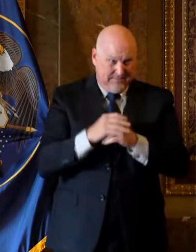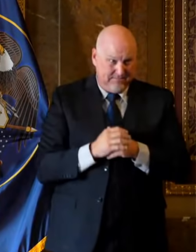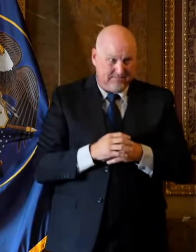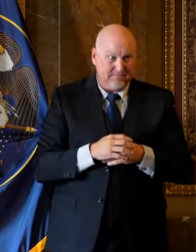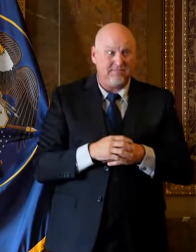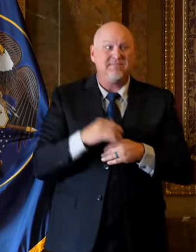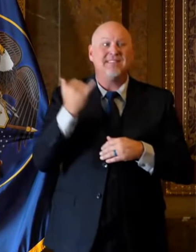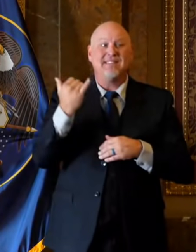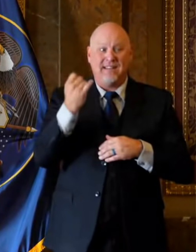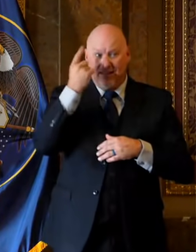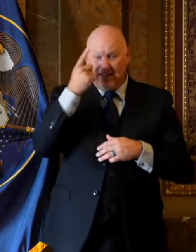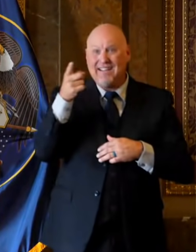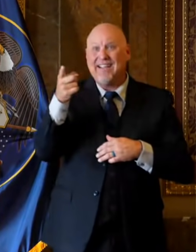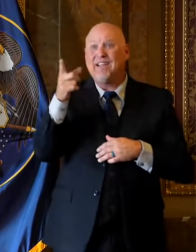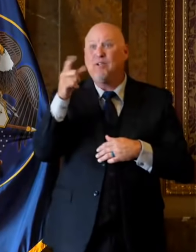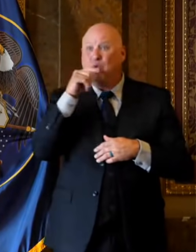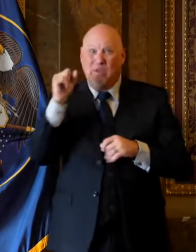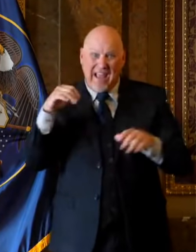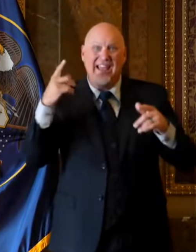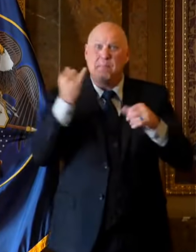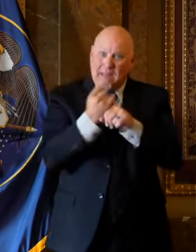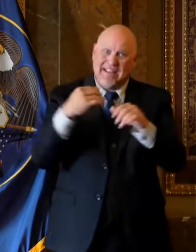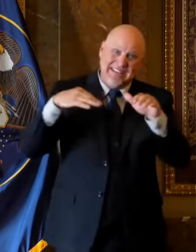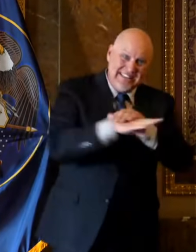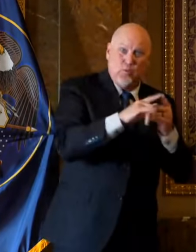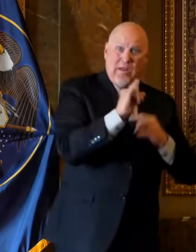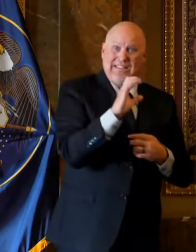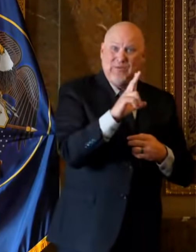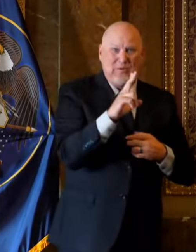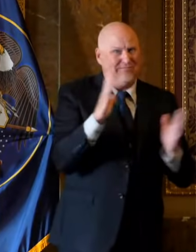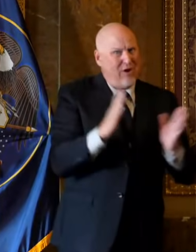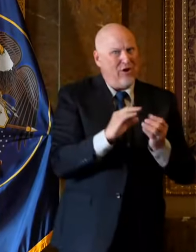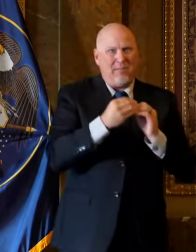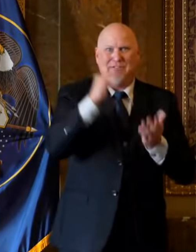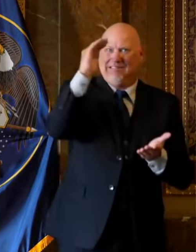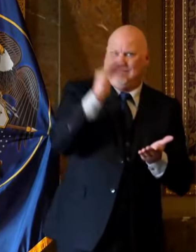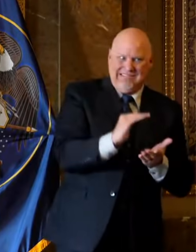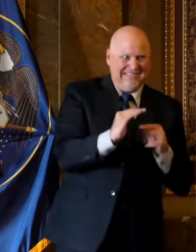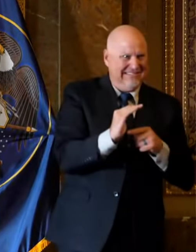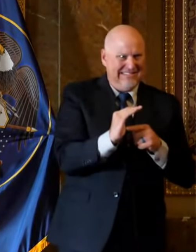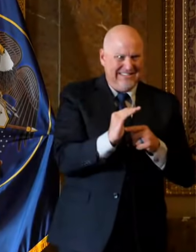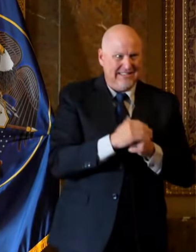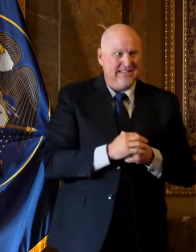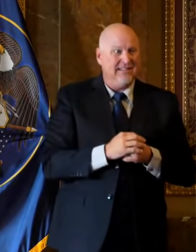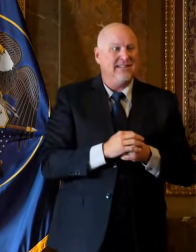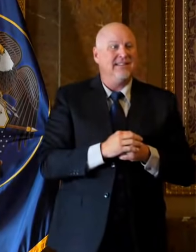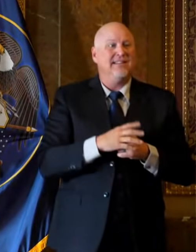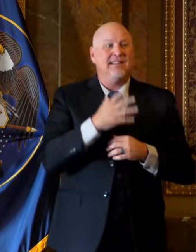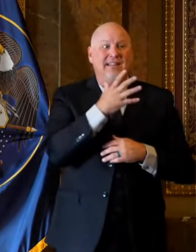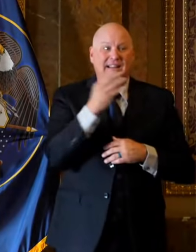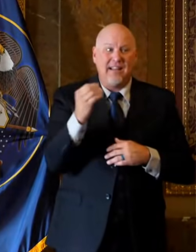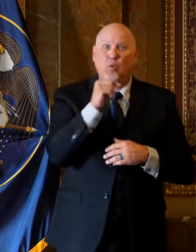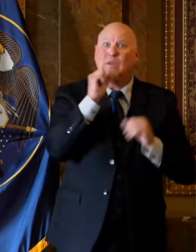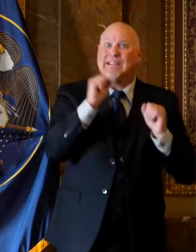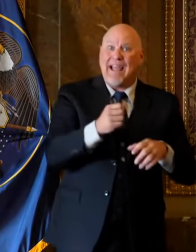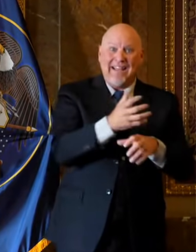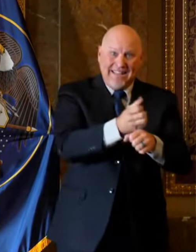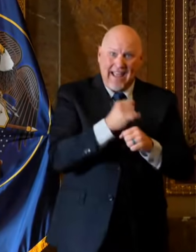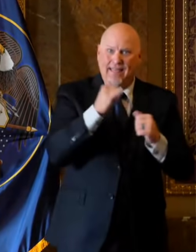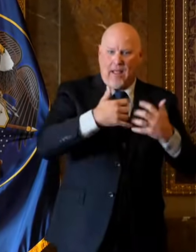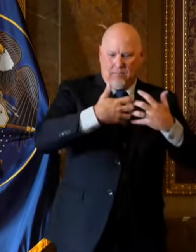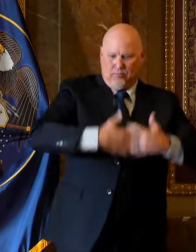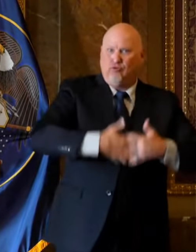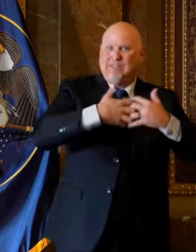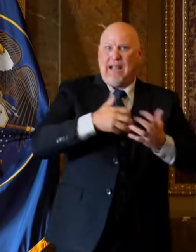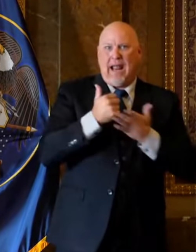visited one of our ICU. I've been in 3 of our ICUs, emergency departments, and wards in the last week. I visited